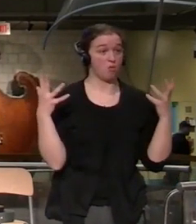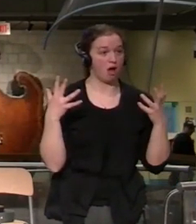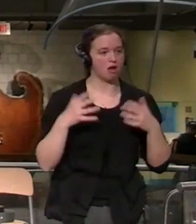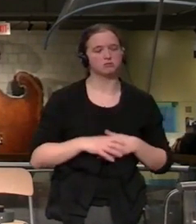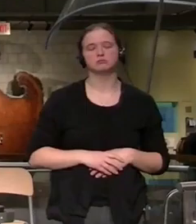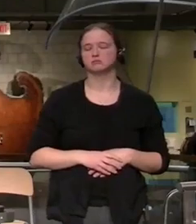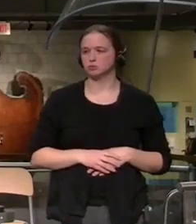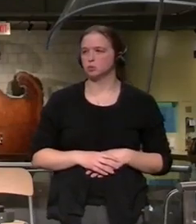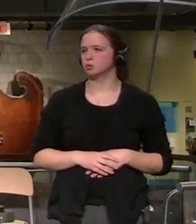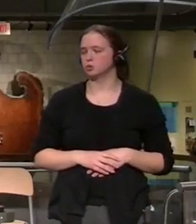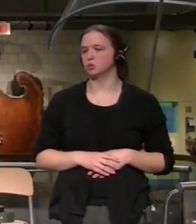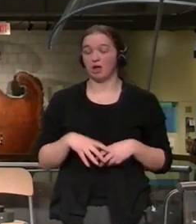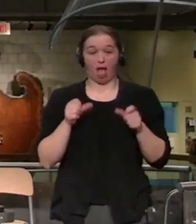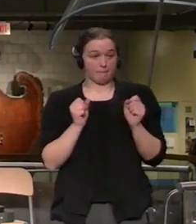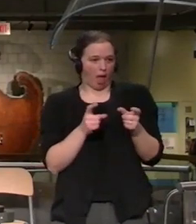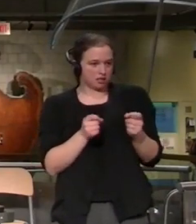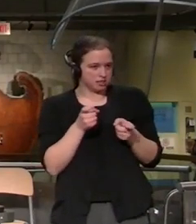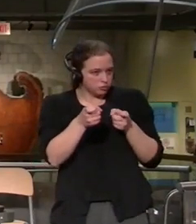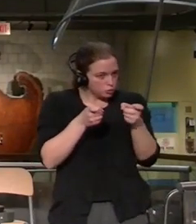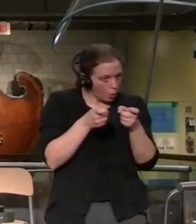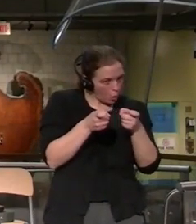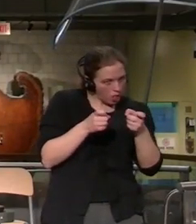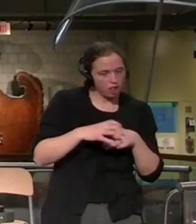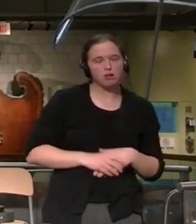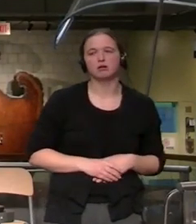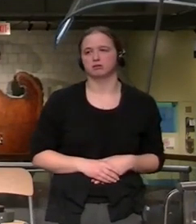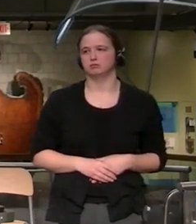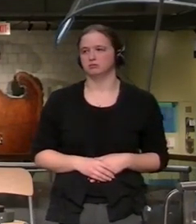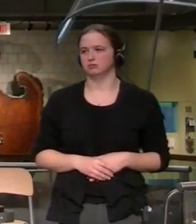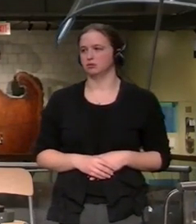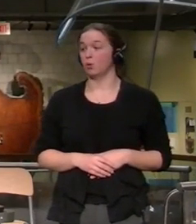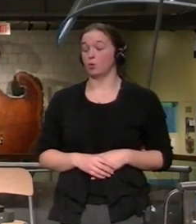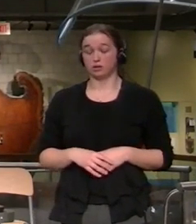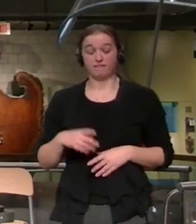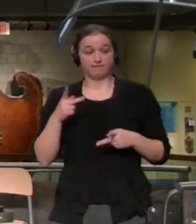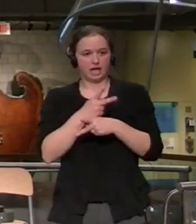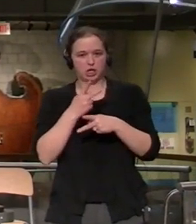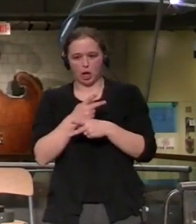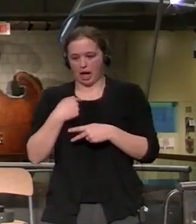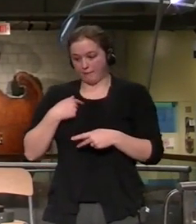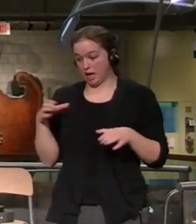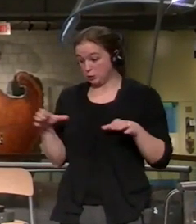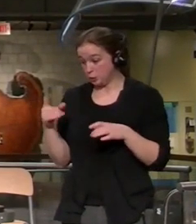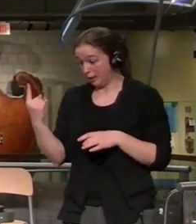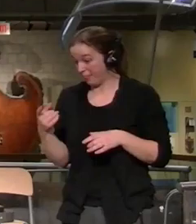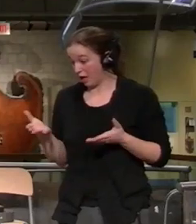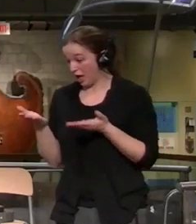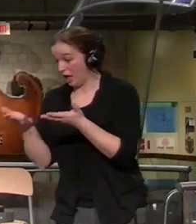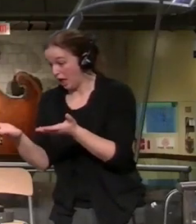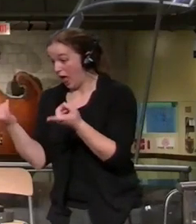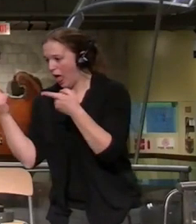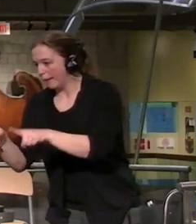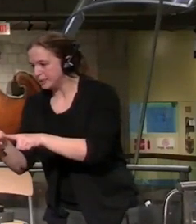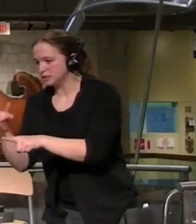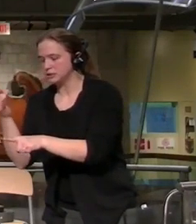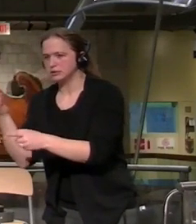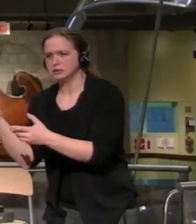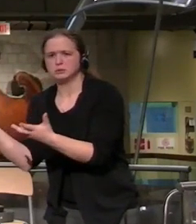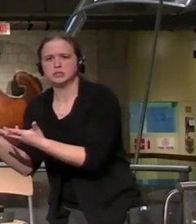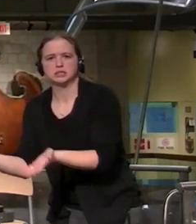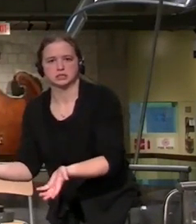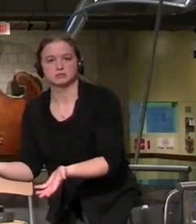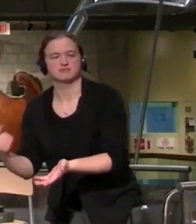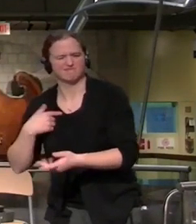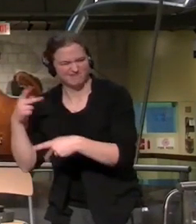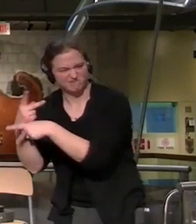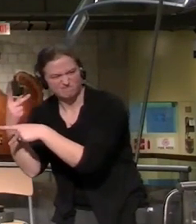over your impulsiveness. You have improved ability to anticipate consequences. This is the whole Socratic dialogue of what would happen if.